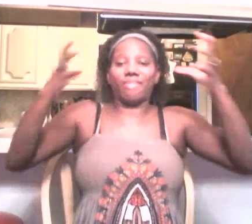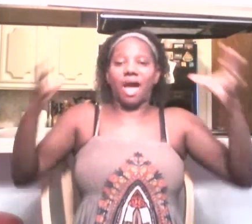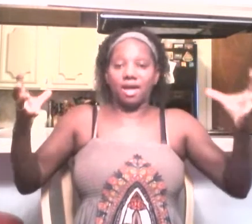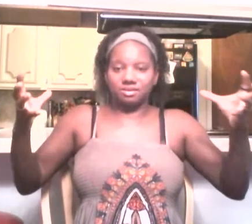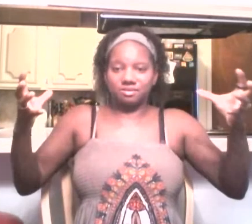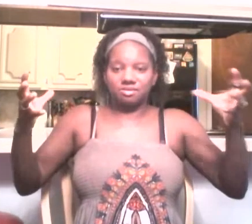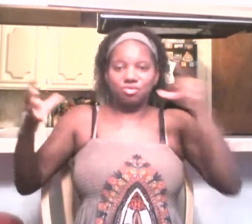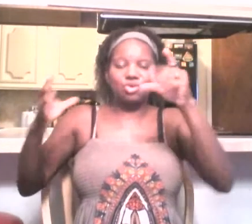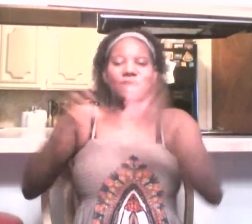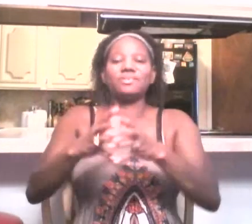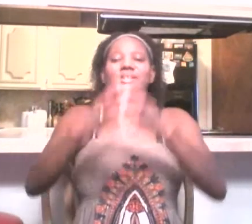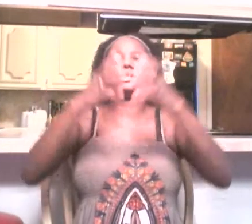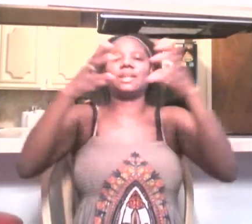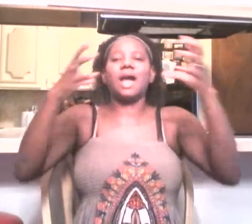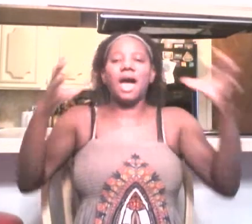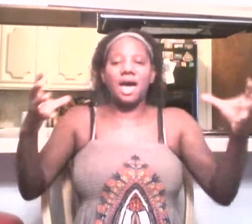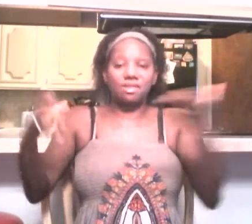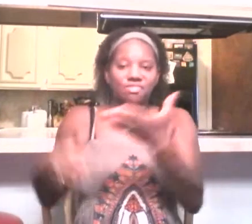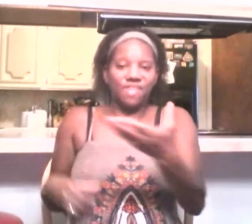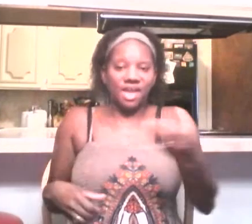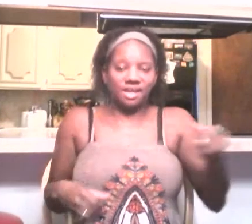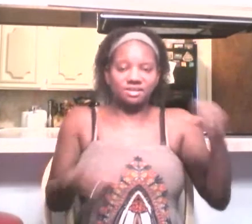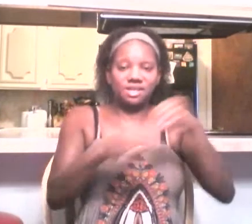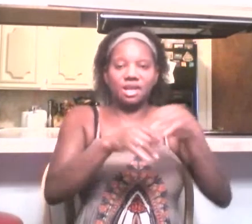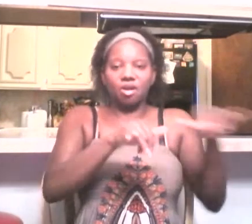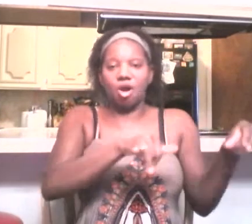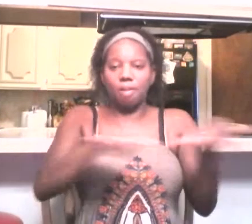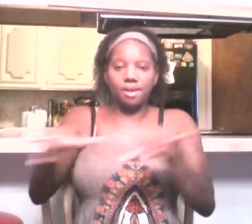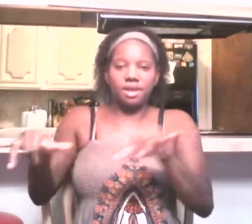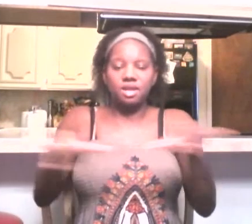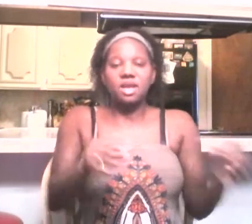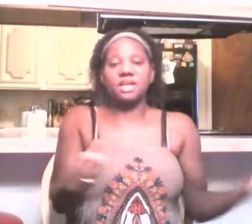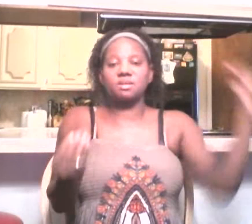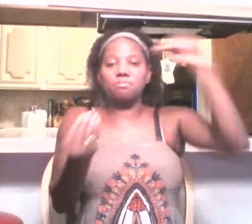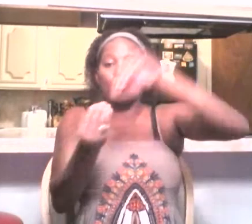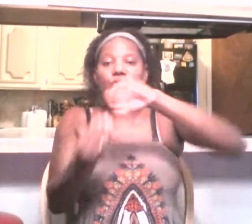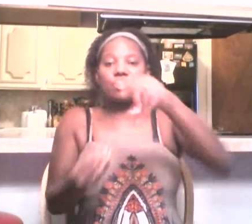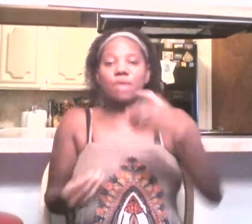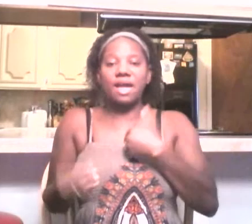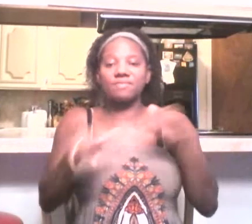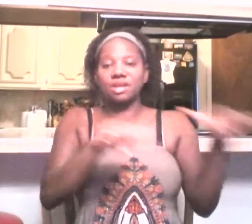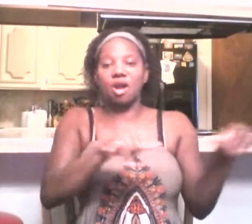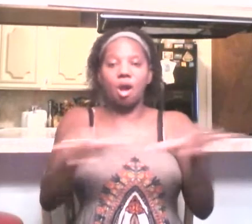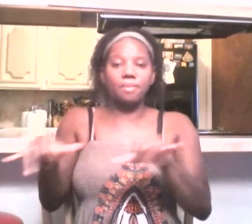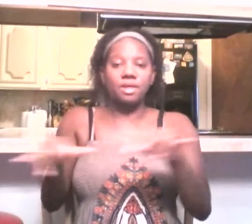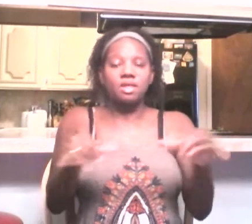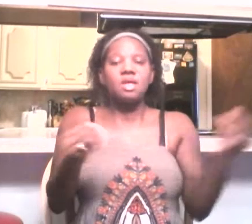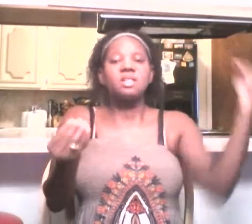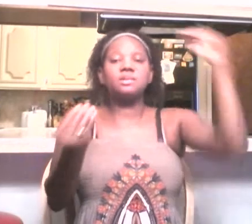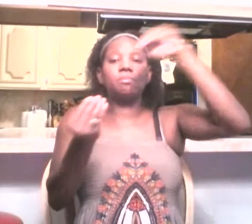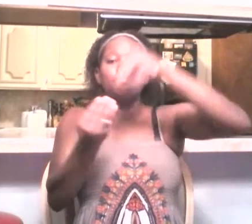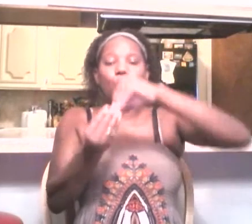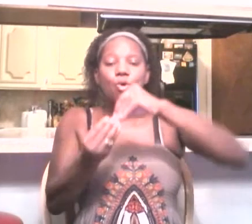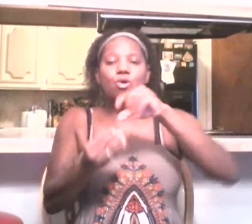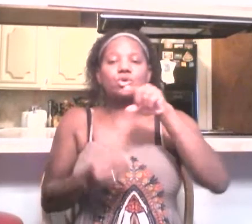lot. You should have a lot of things in common. Because the more you have in common, the more you